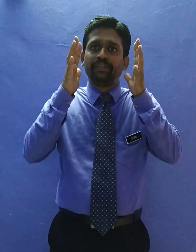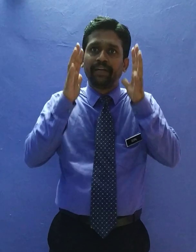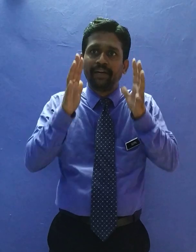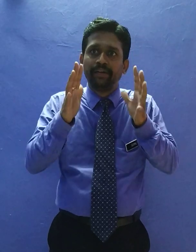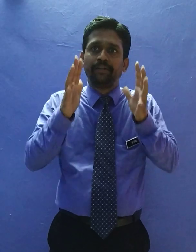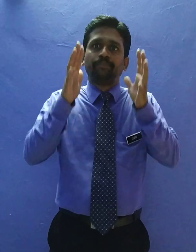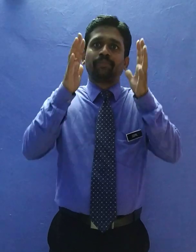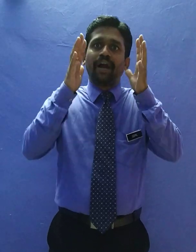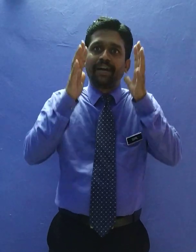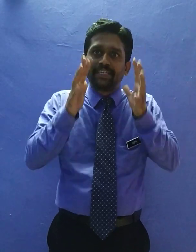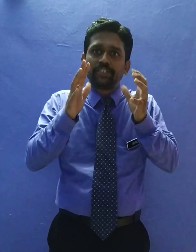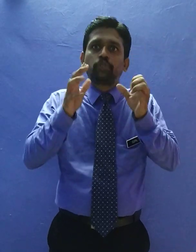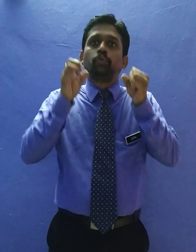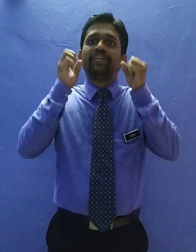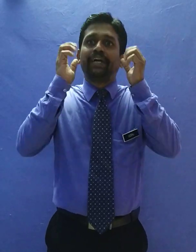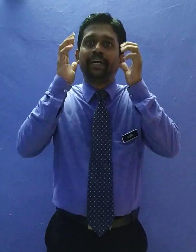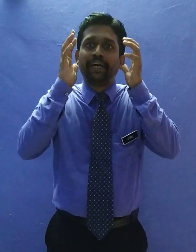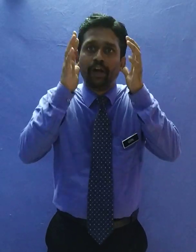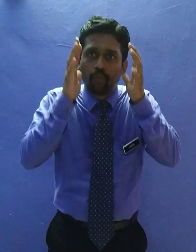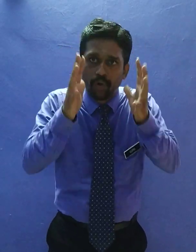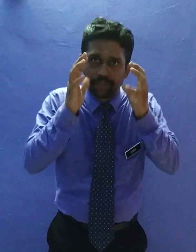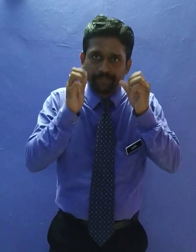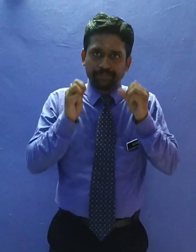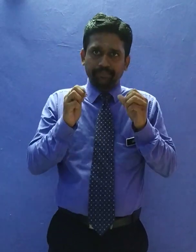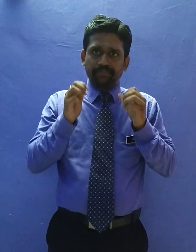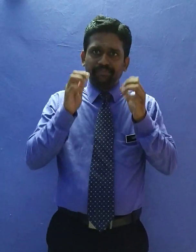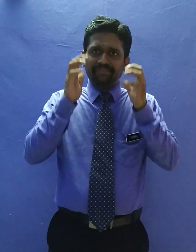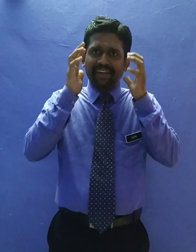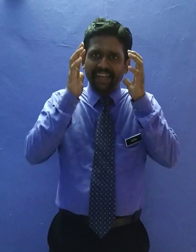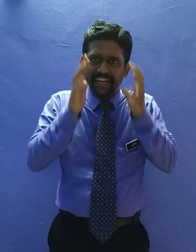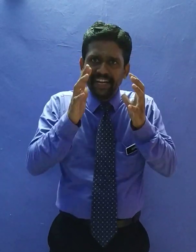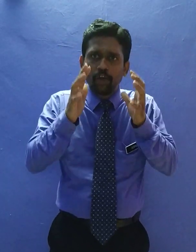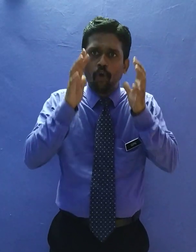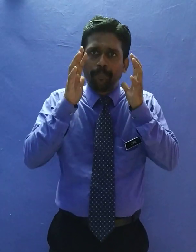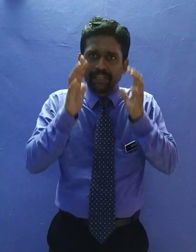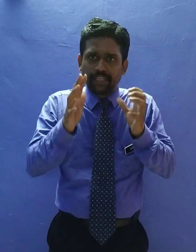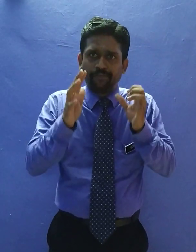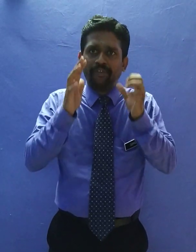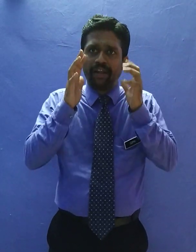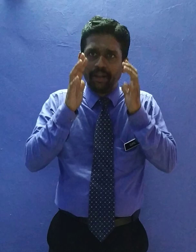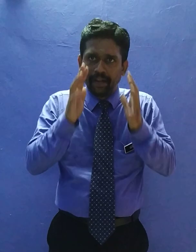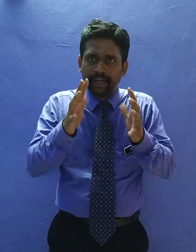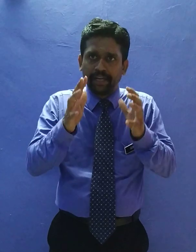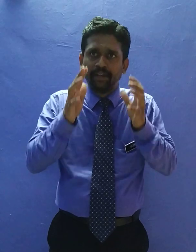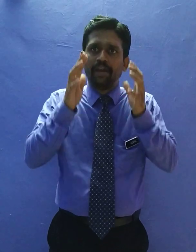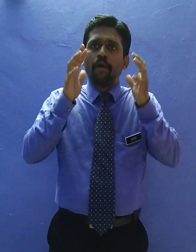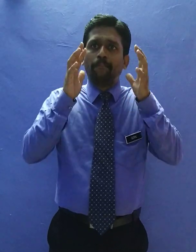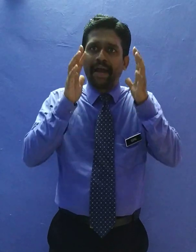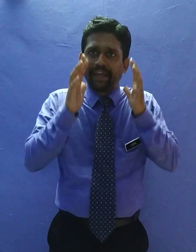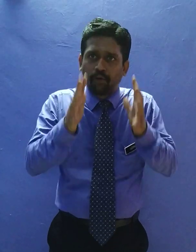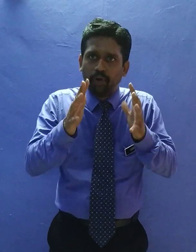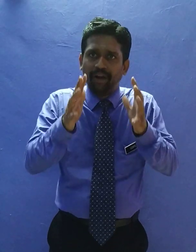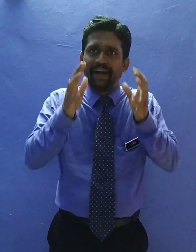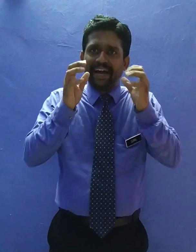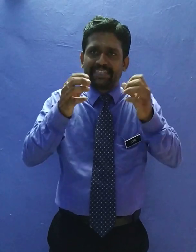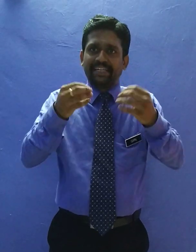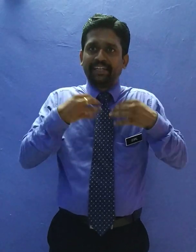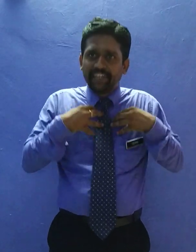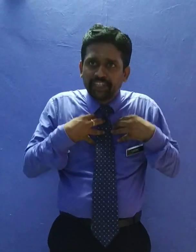the others to their work. In cooperative learning, my role as a